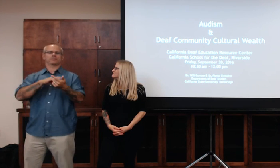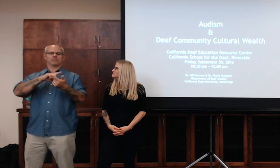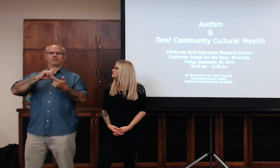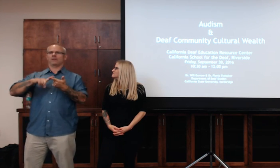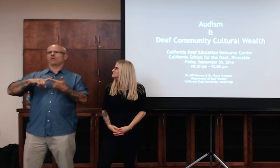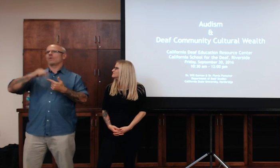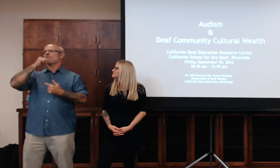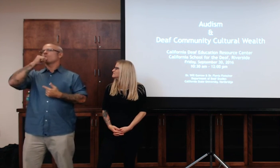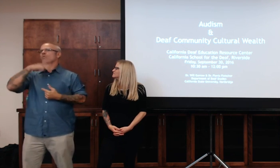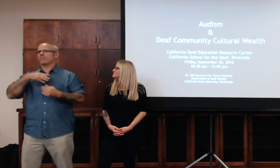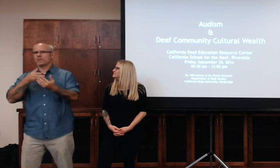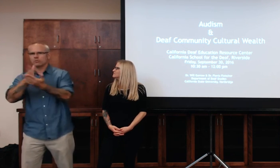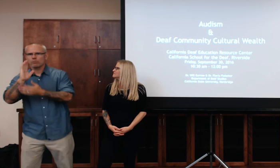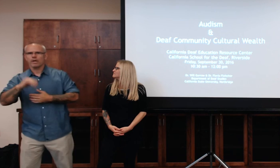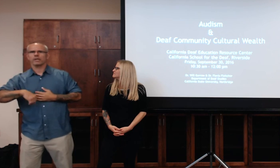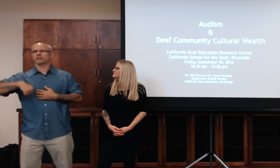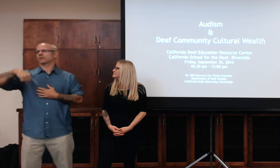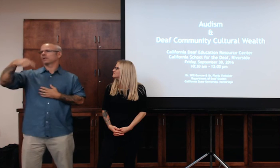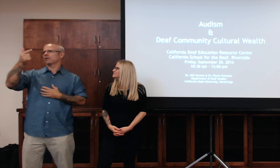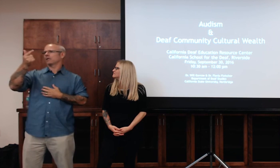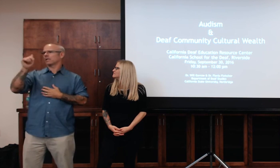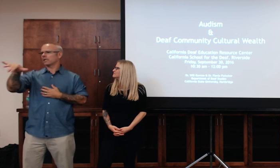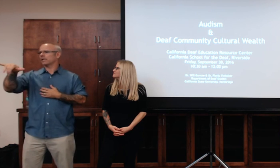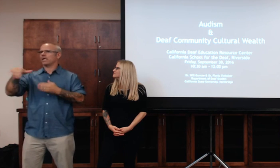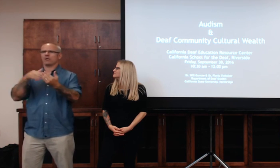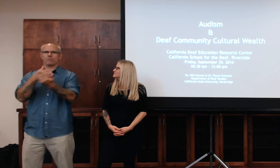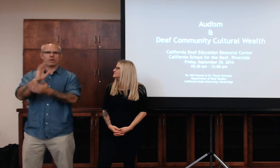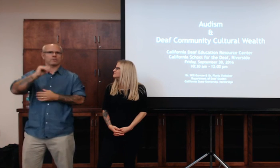complex, women's rights, gay